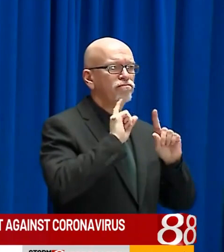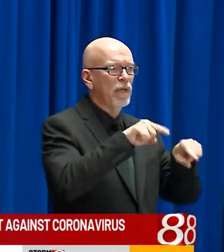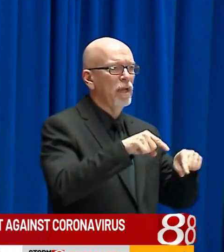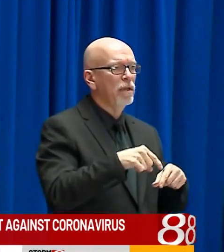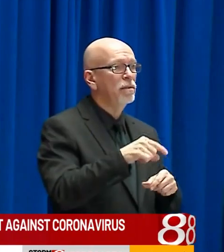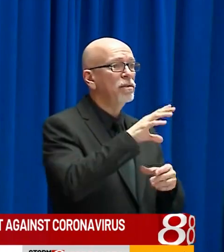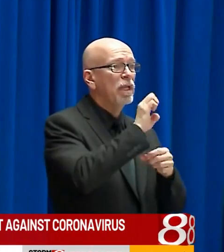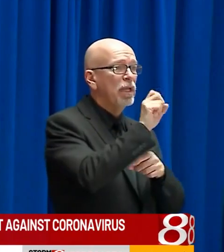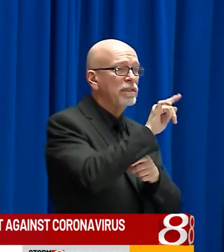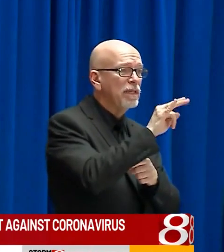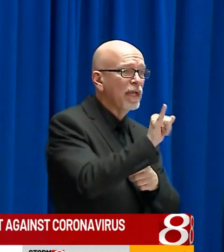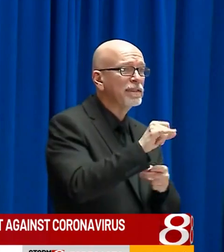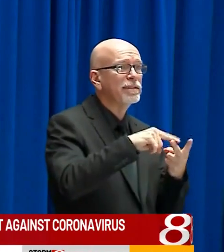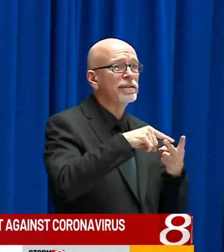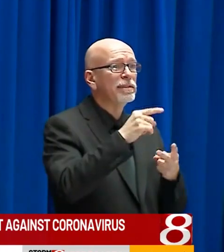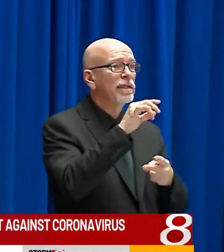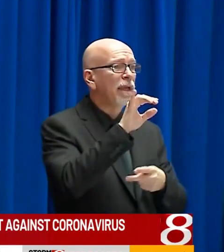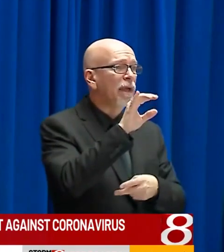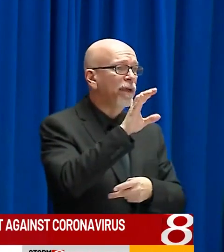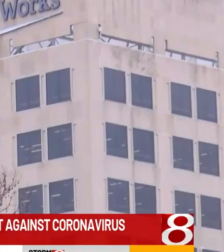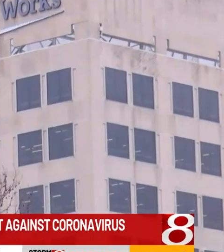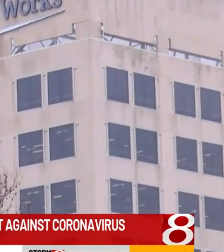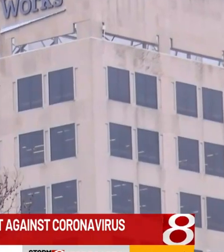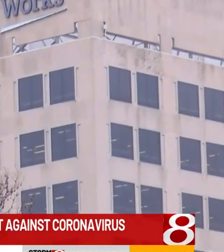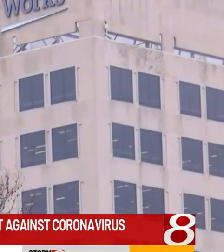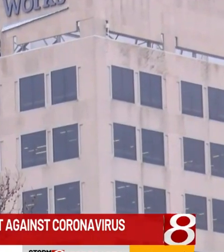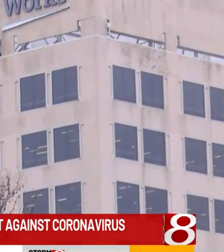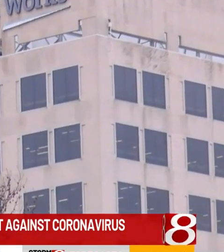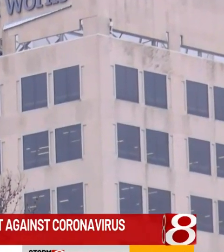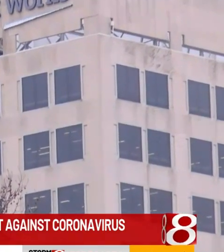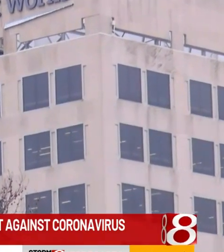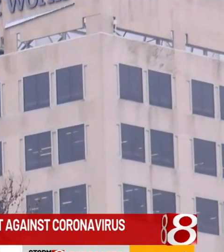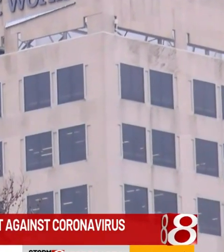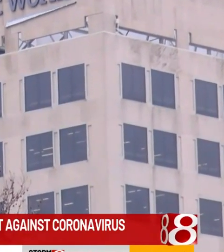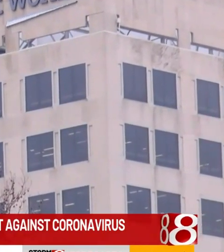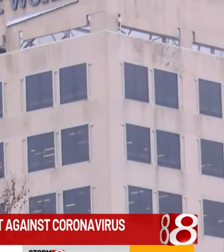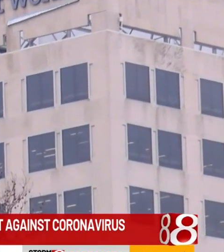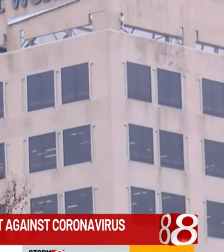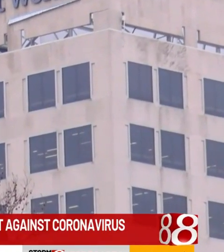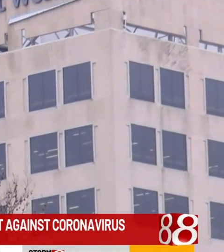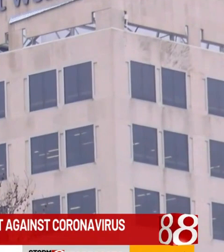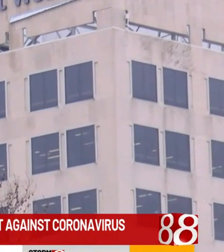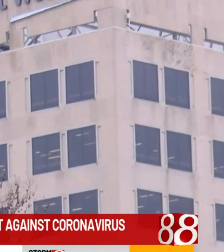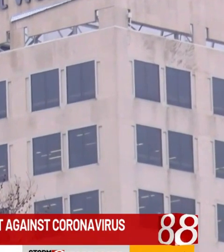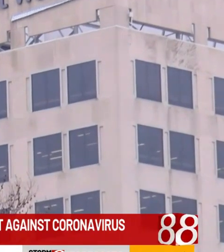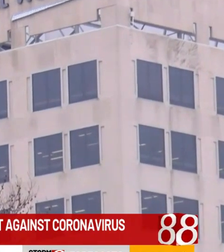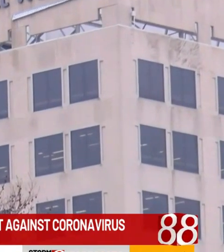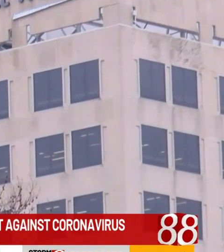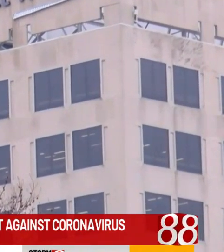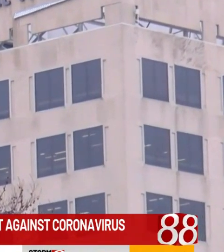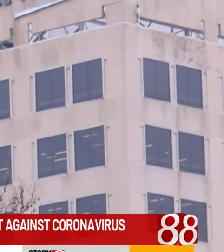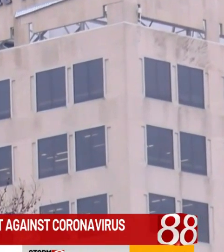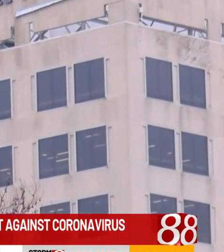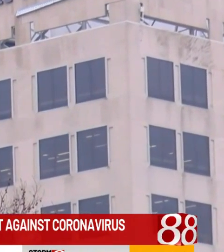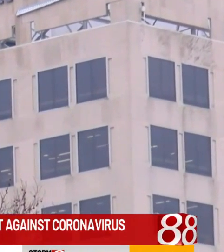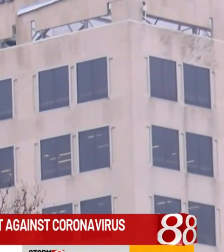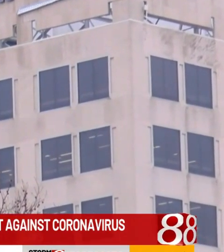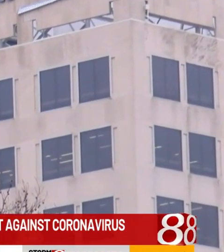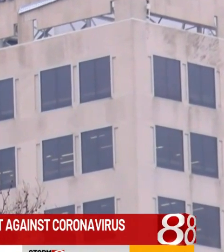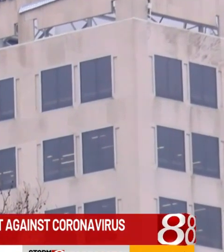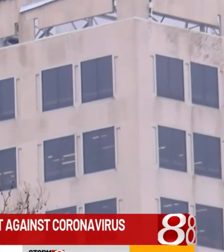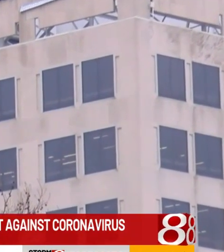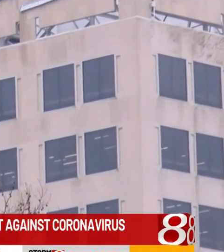Eskenazi, Community, Ascension, IU Health, and Franciscan. As hardworking Hoosiers hunker down at home, having jobs to go back to